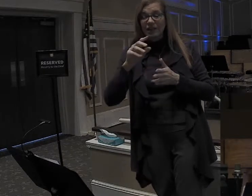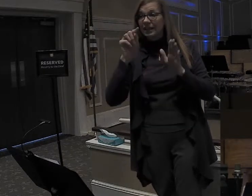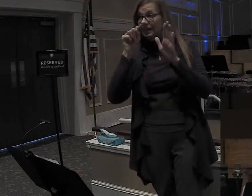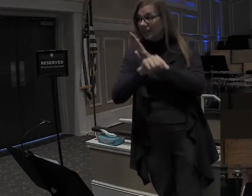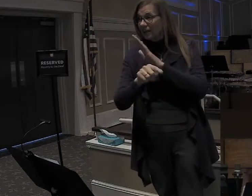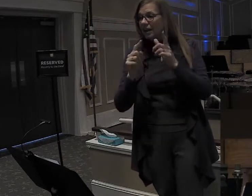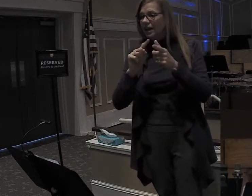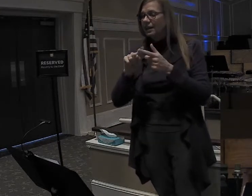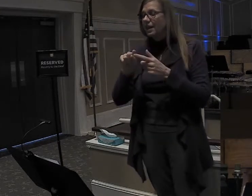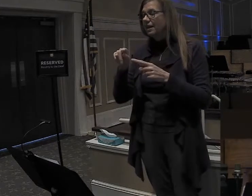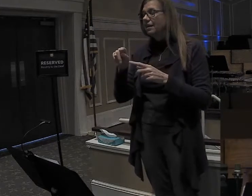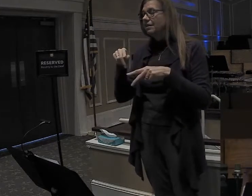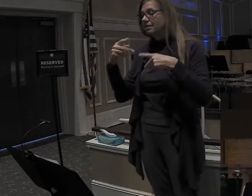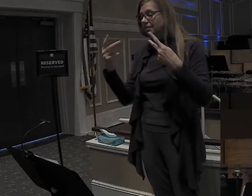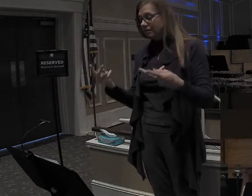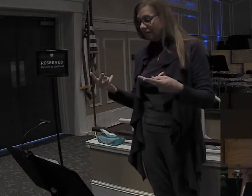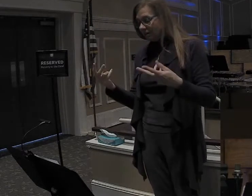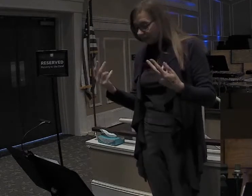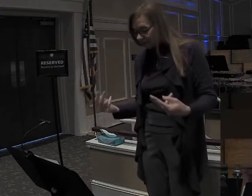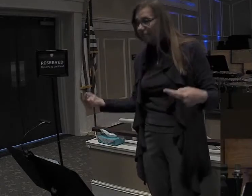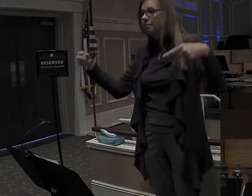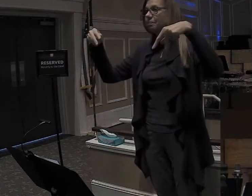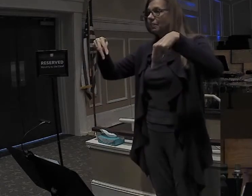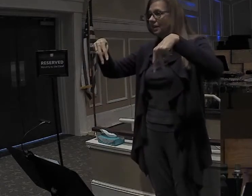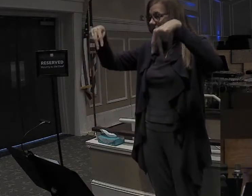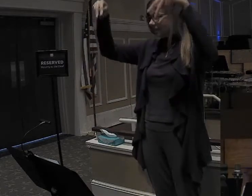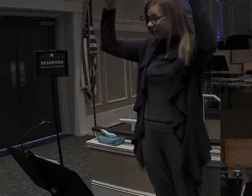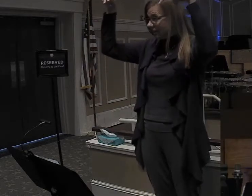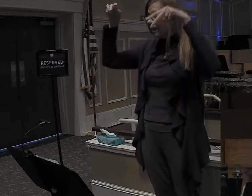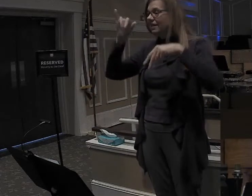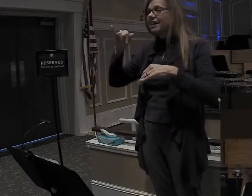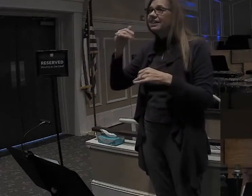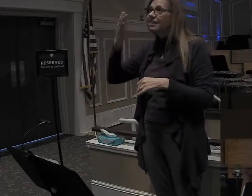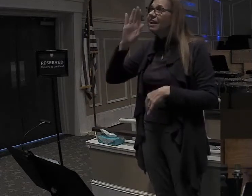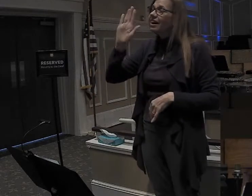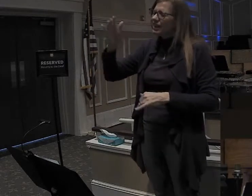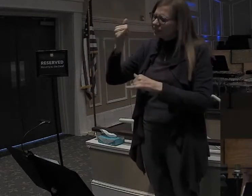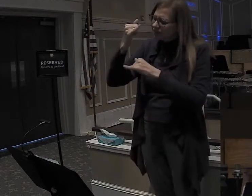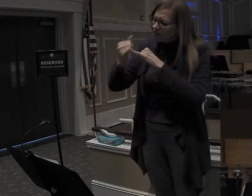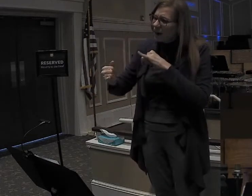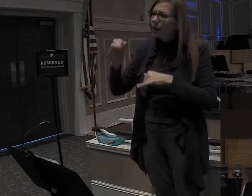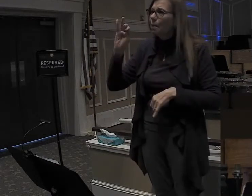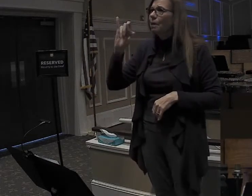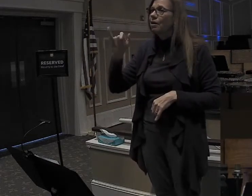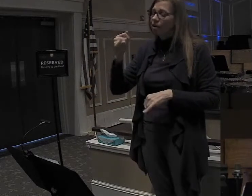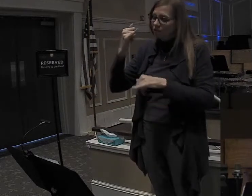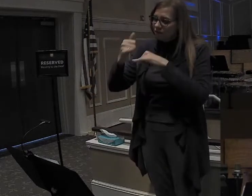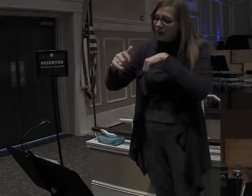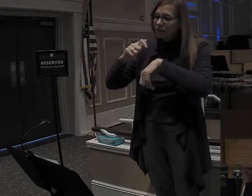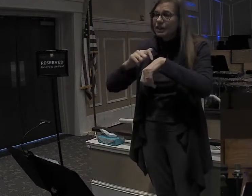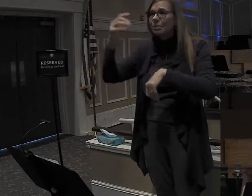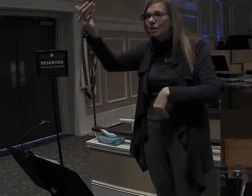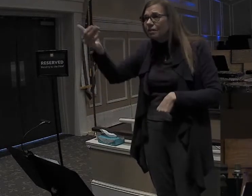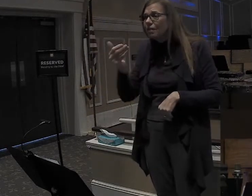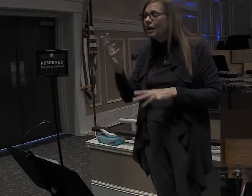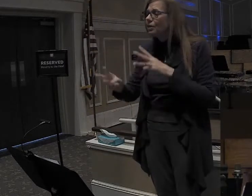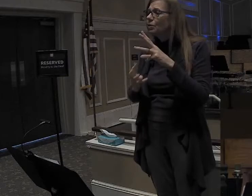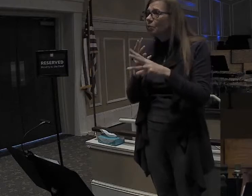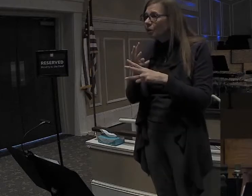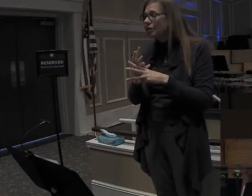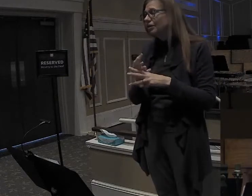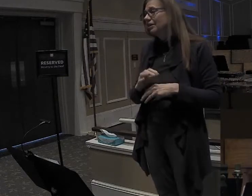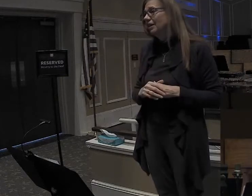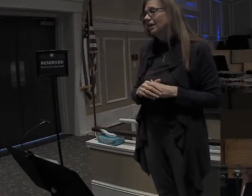and they ascend. It's the final miracle of God, the final invitation of God to a world and to this